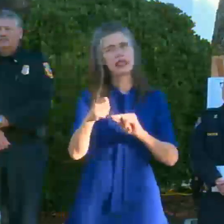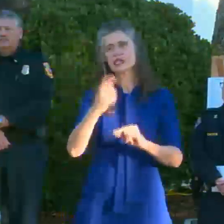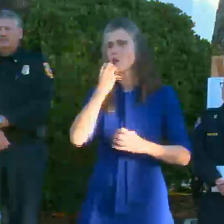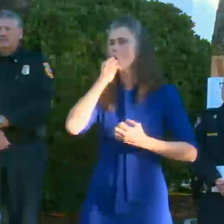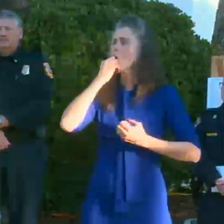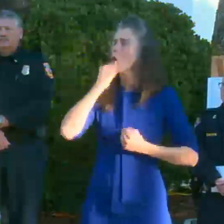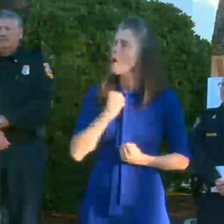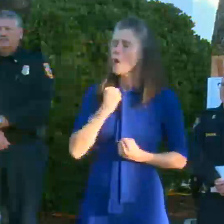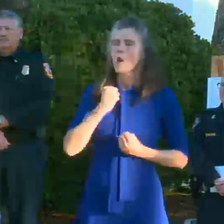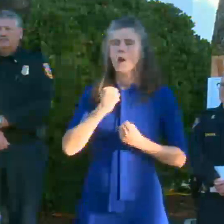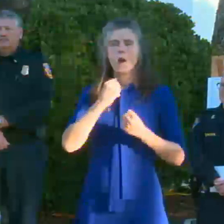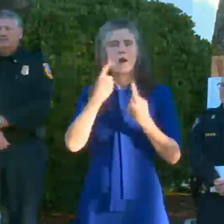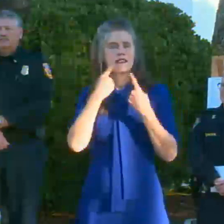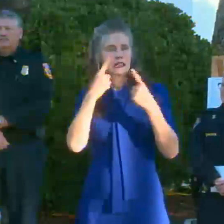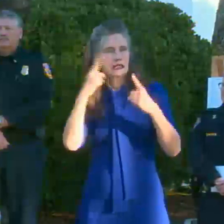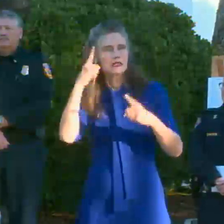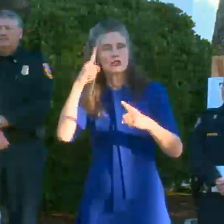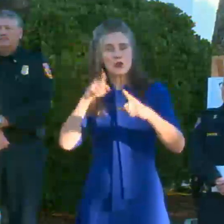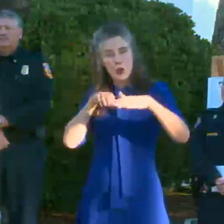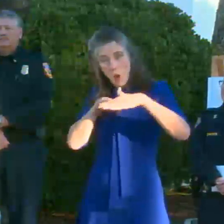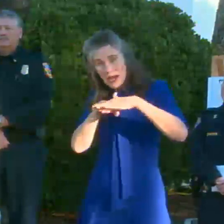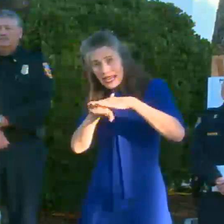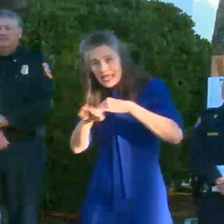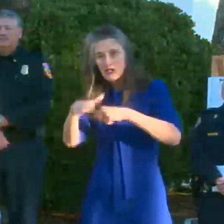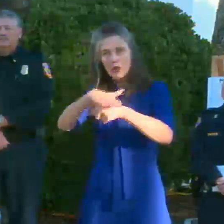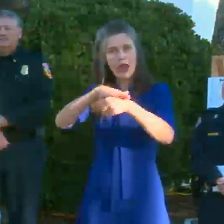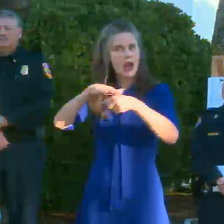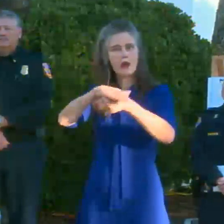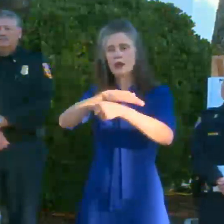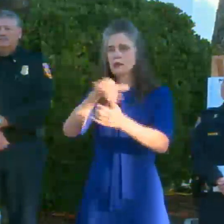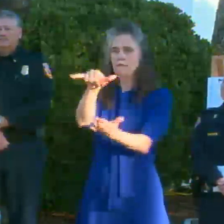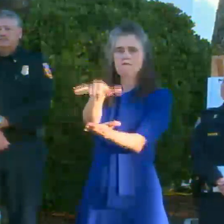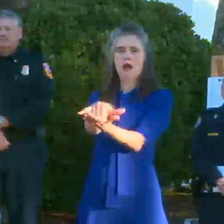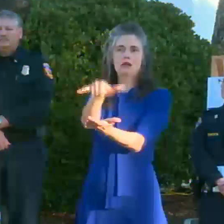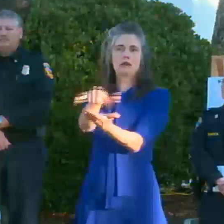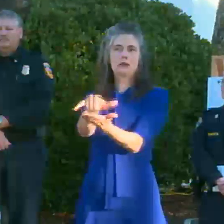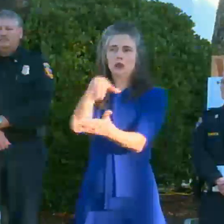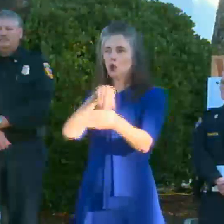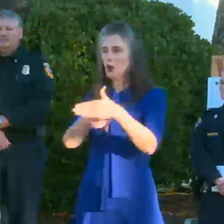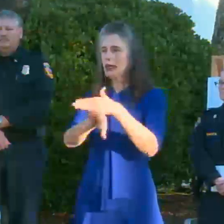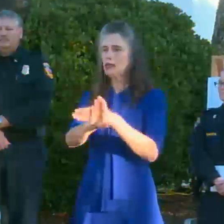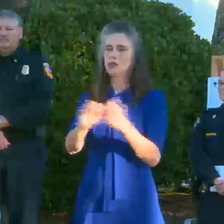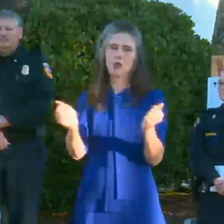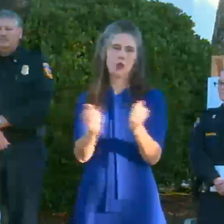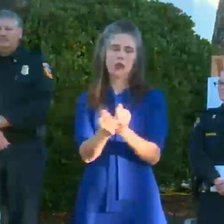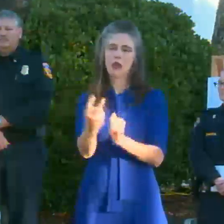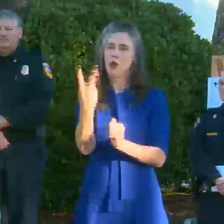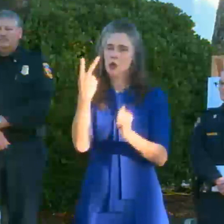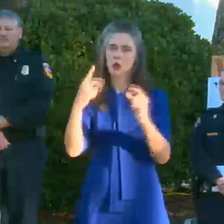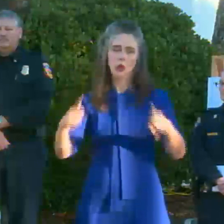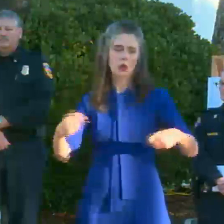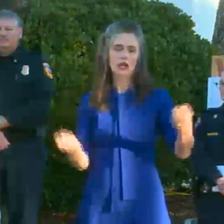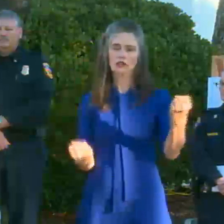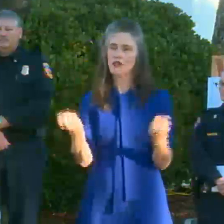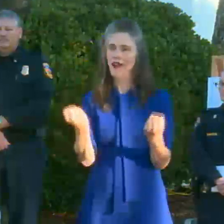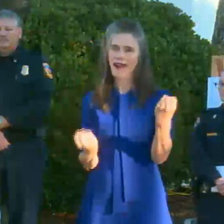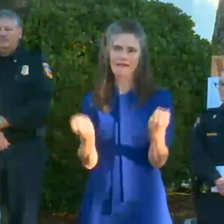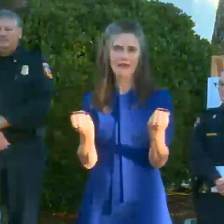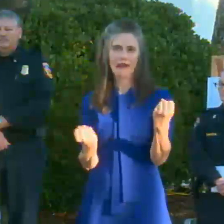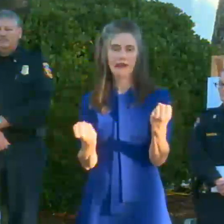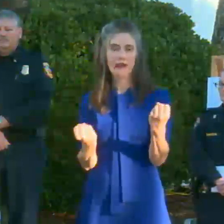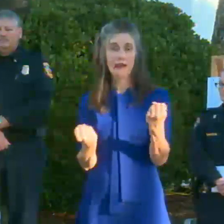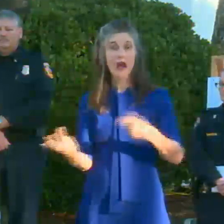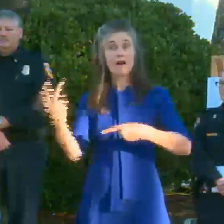invaluable in allowing us to reach areas that we normally would have never been able to get to with standard 2-wheel drive vehicles. And for the past